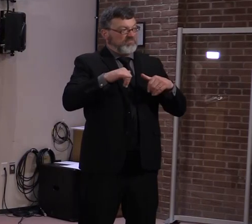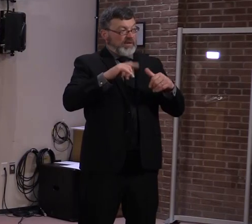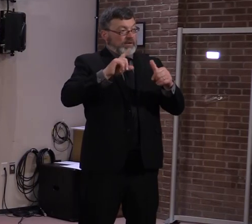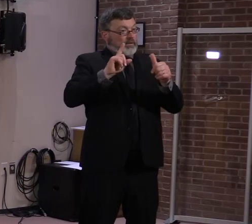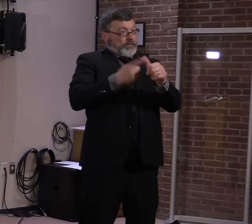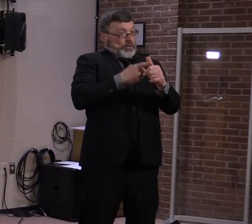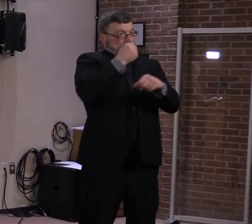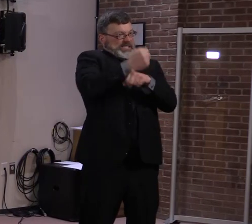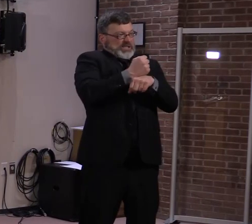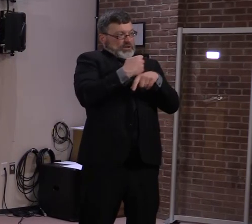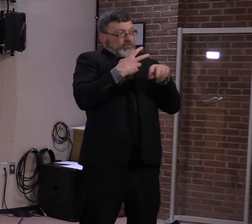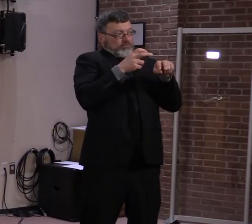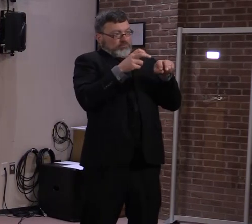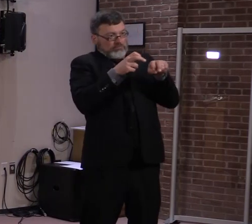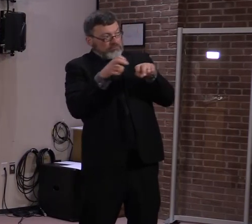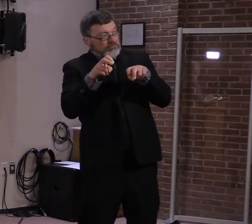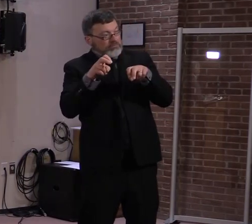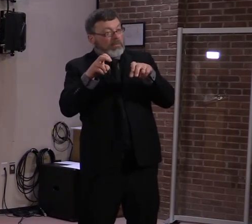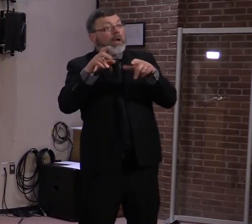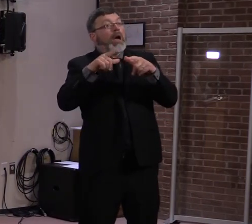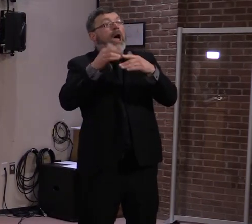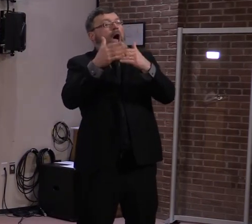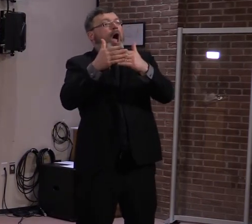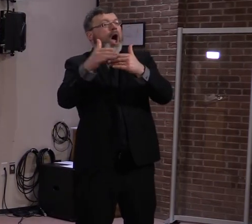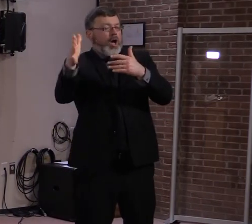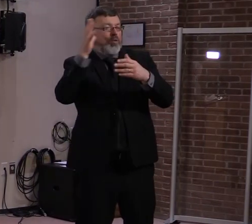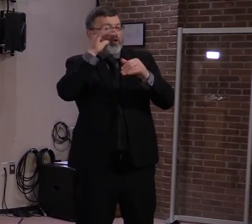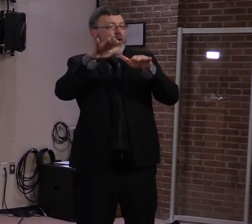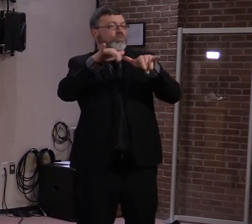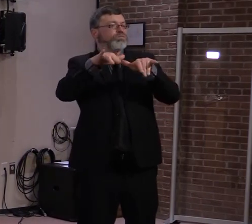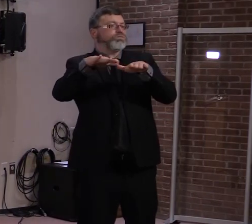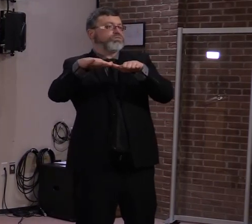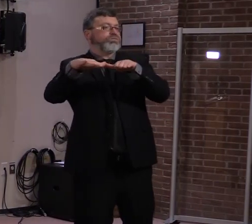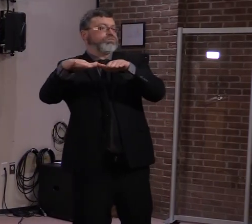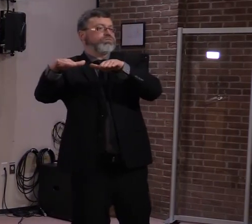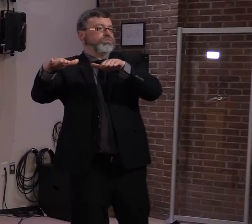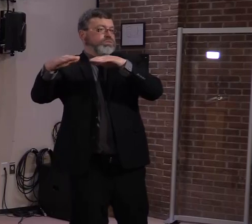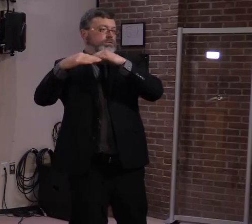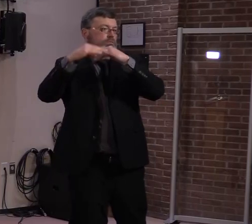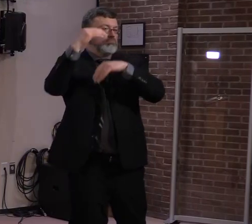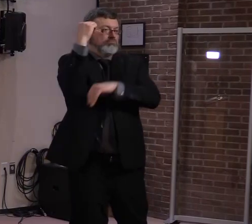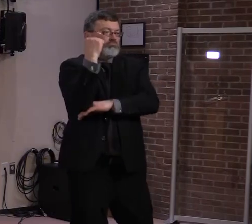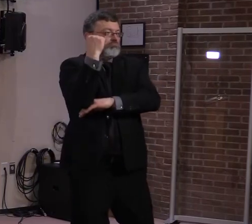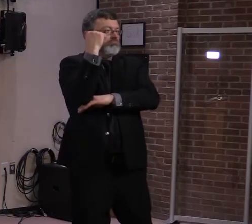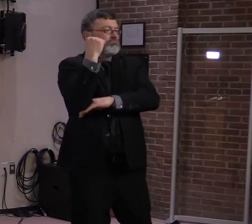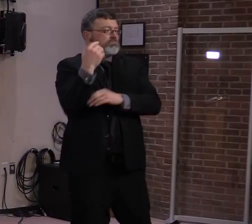the success of the first phase. And I'll let the governor talk about, well.